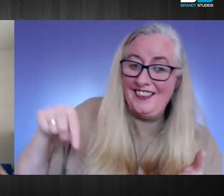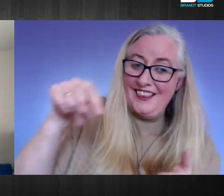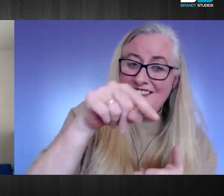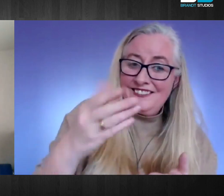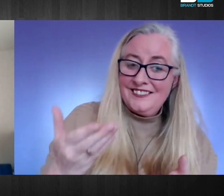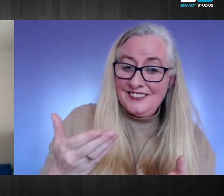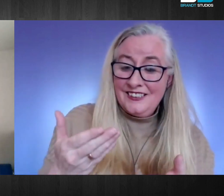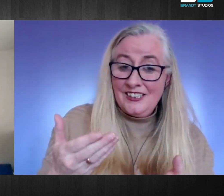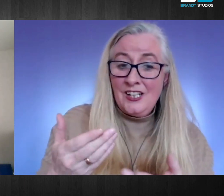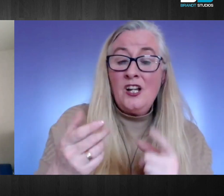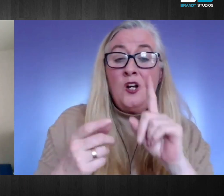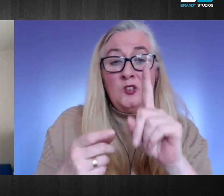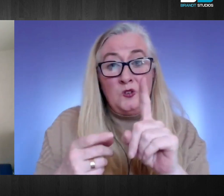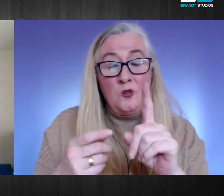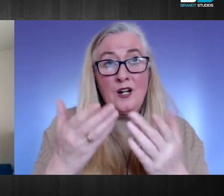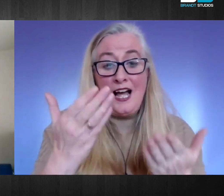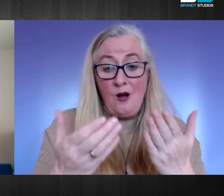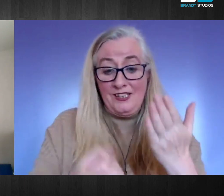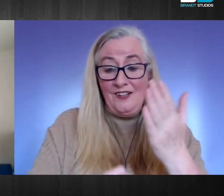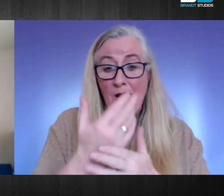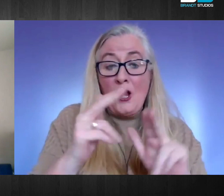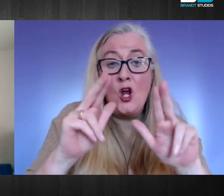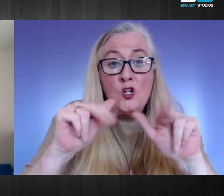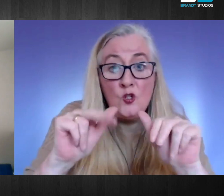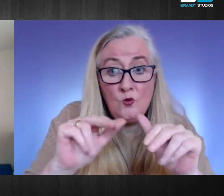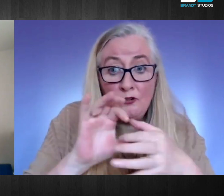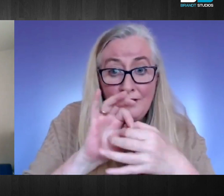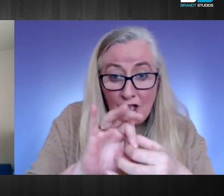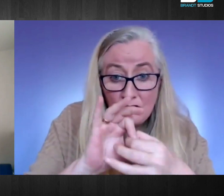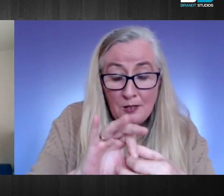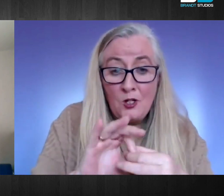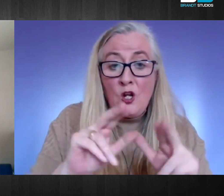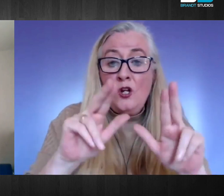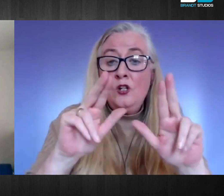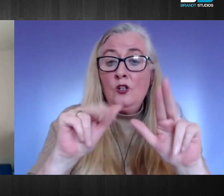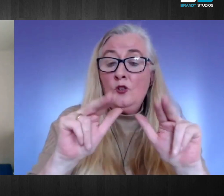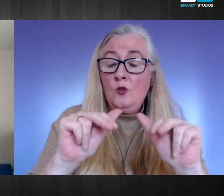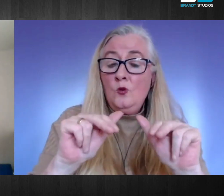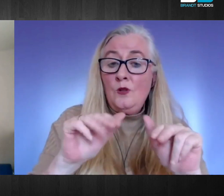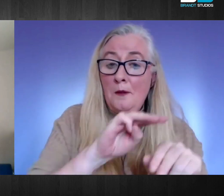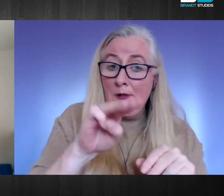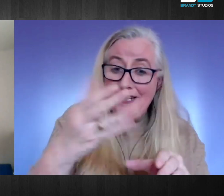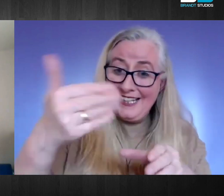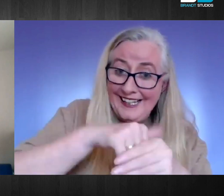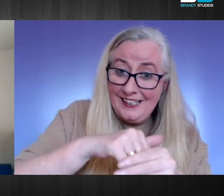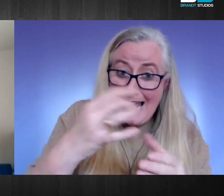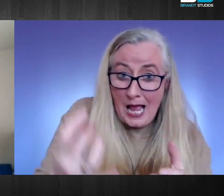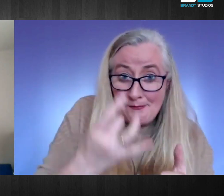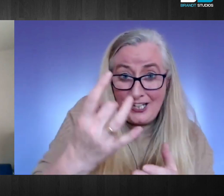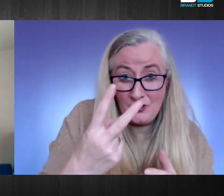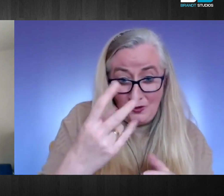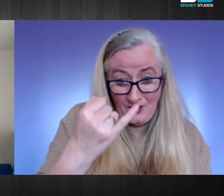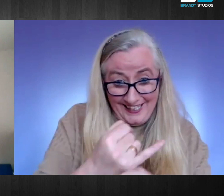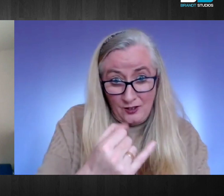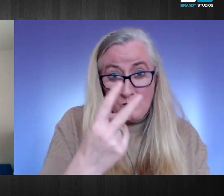developing a new relationship with new contributors in an application period of 2 weeks